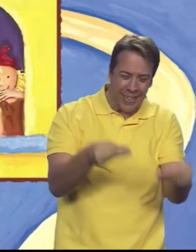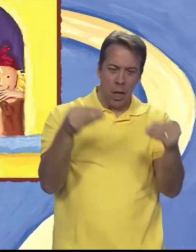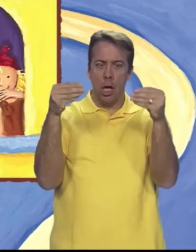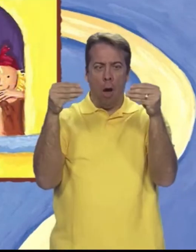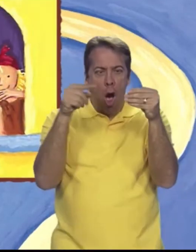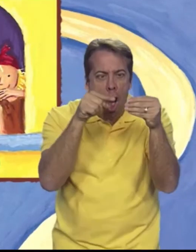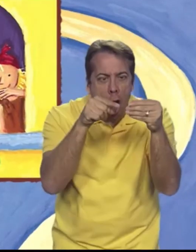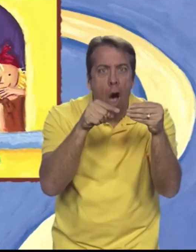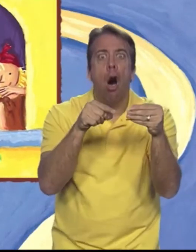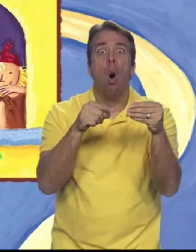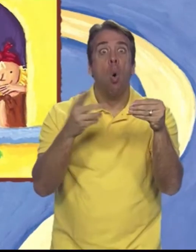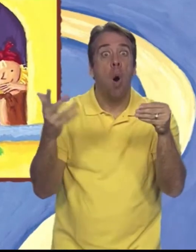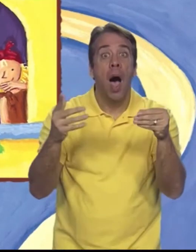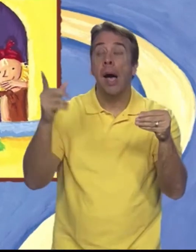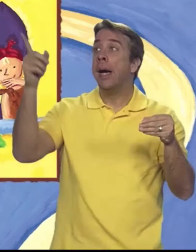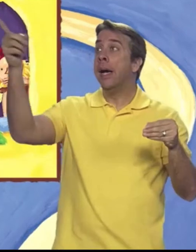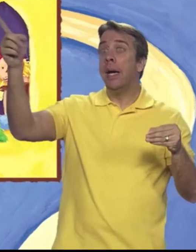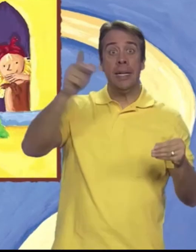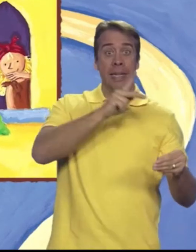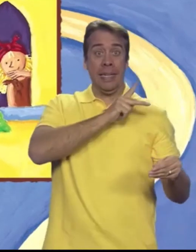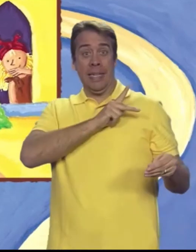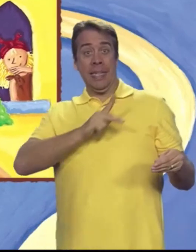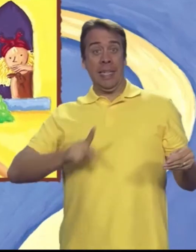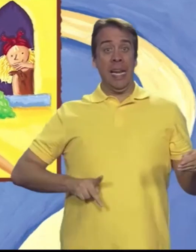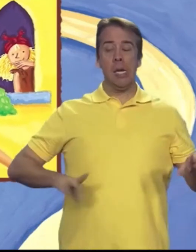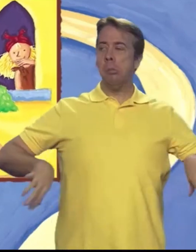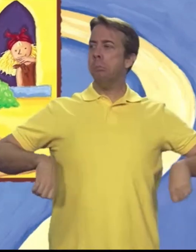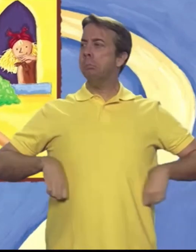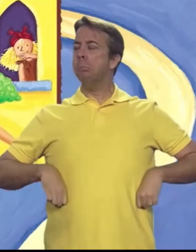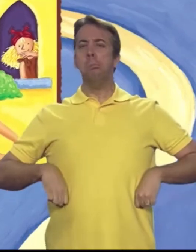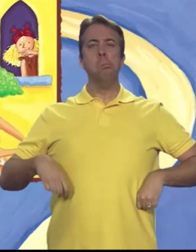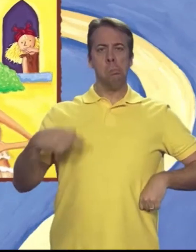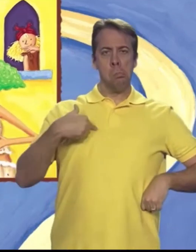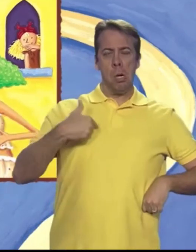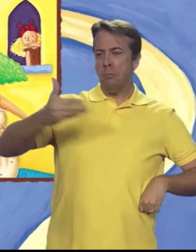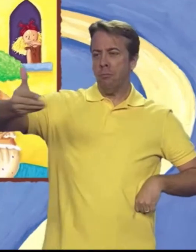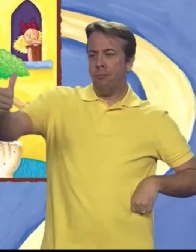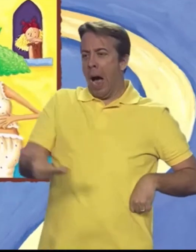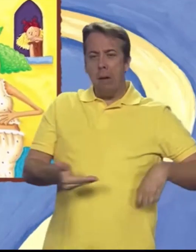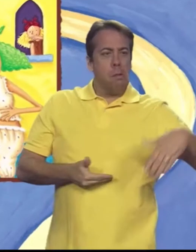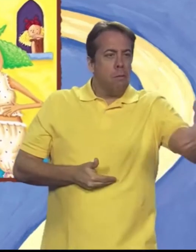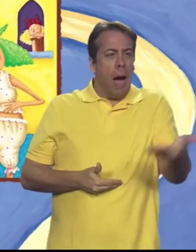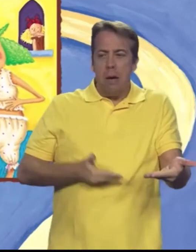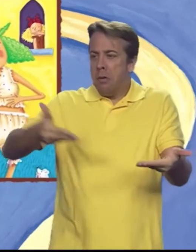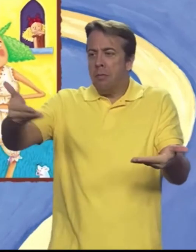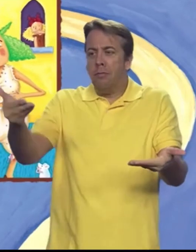One day, a note arrived from the palace inviting the family to a ball in honour of the king's son.